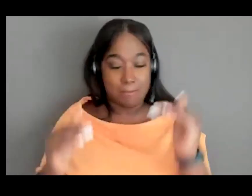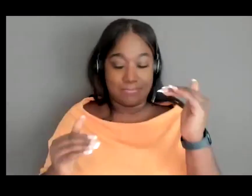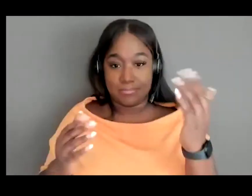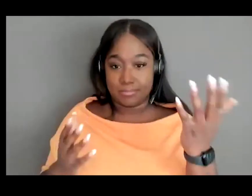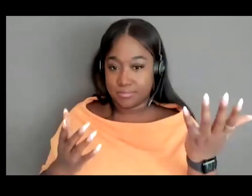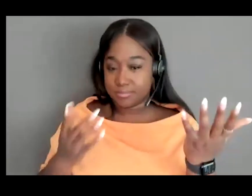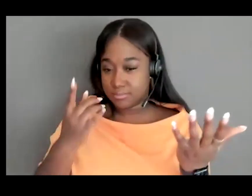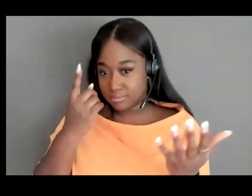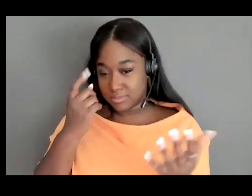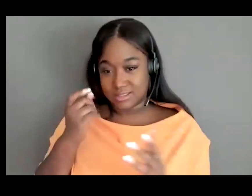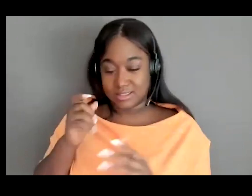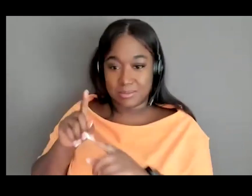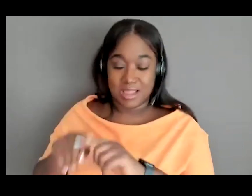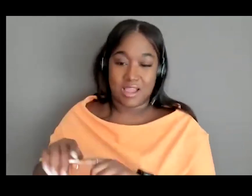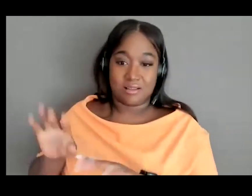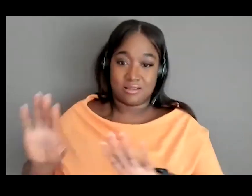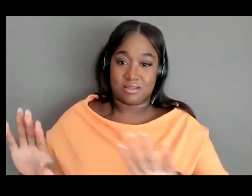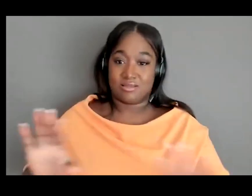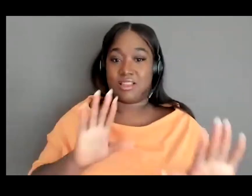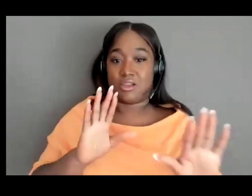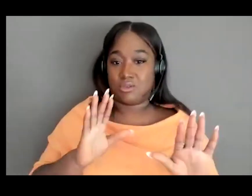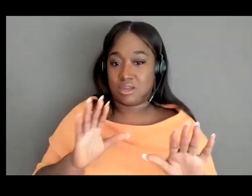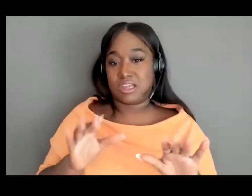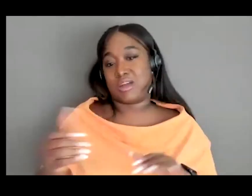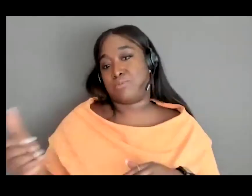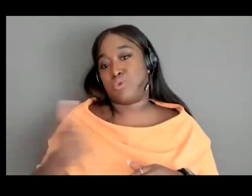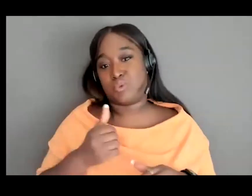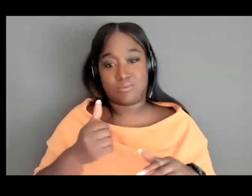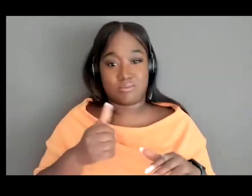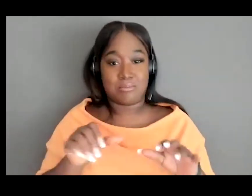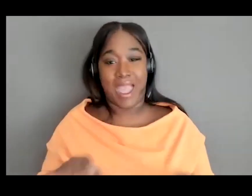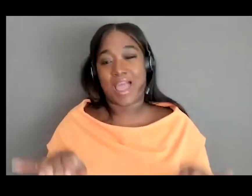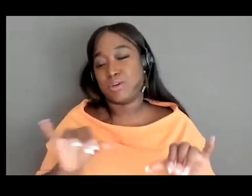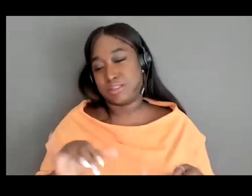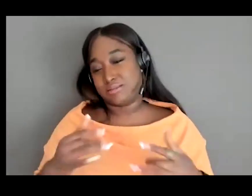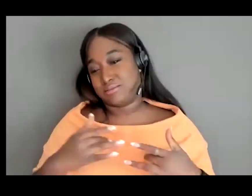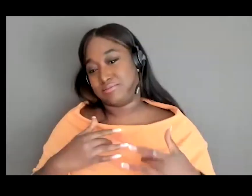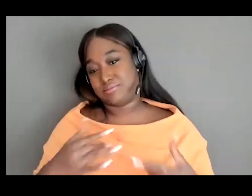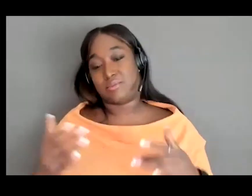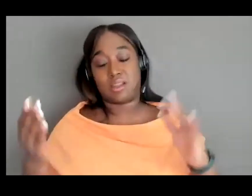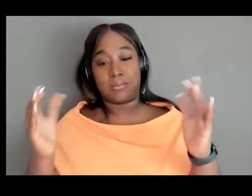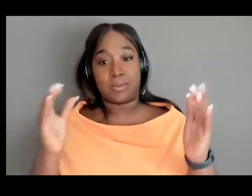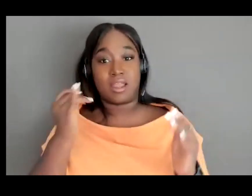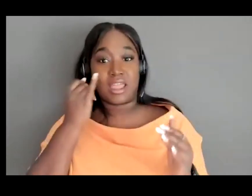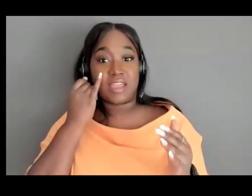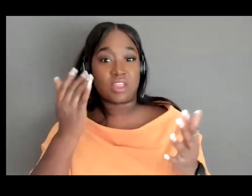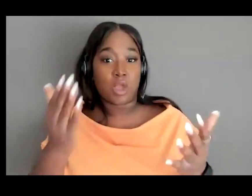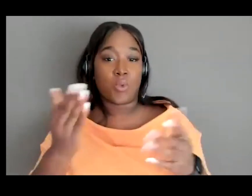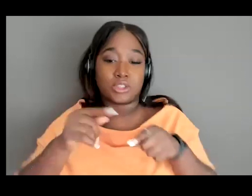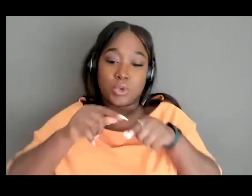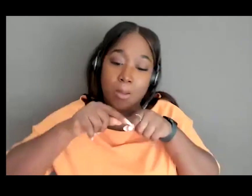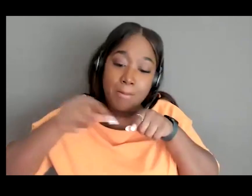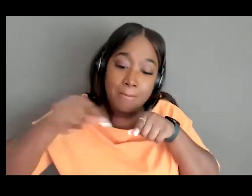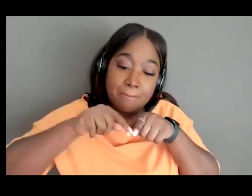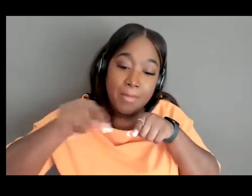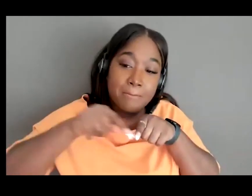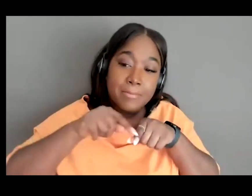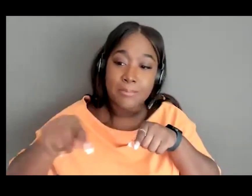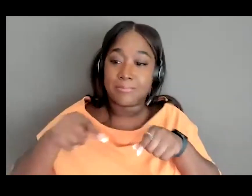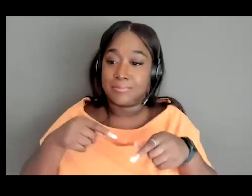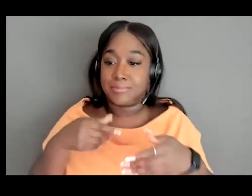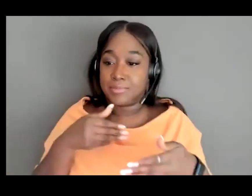whatever people's driving commute patterns are versus their do stuff at close to